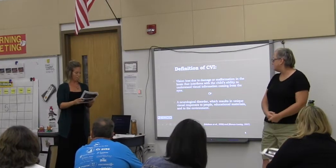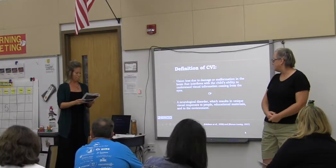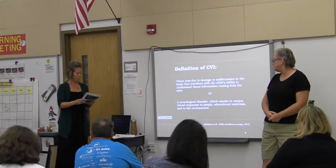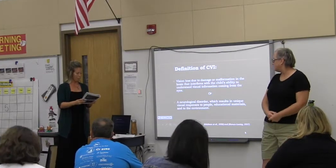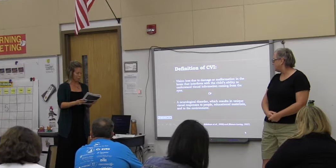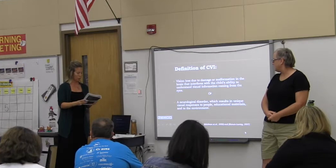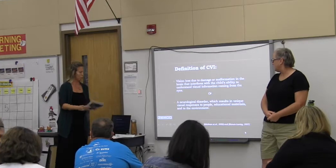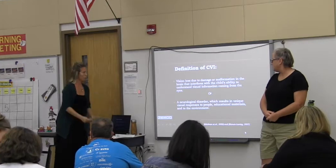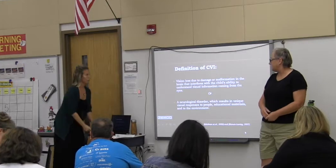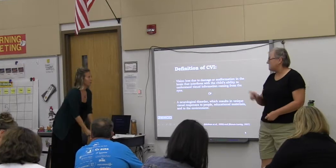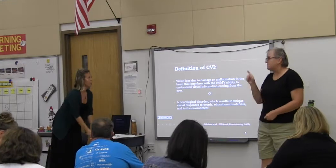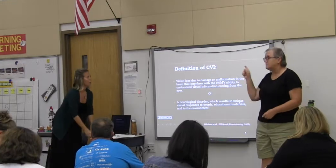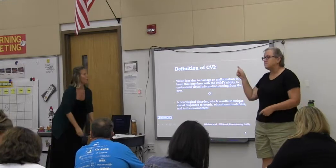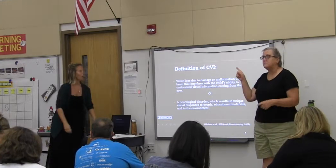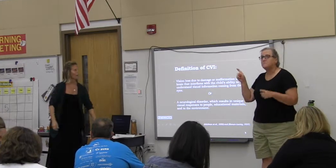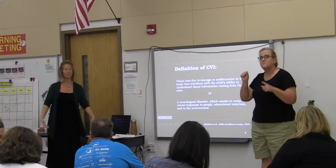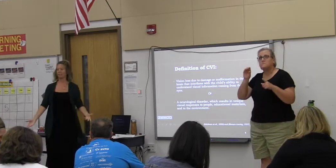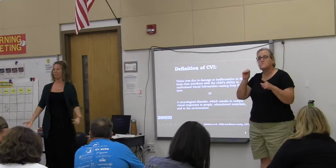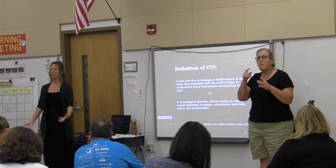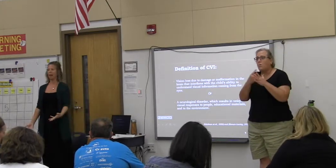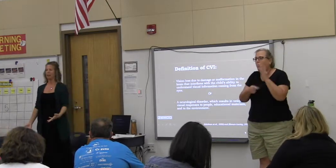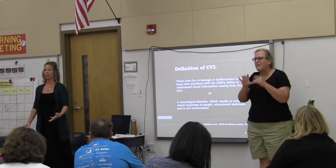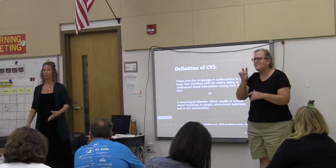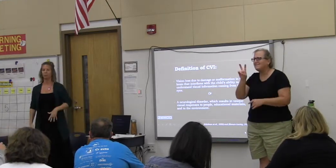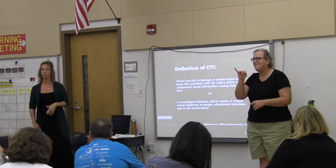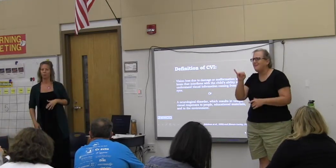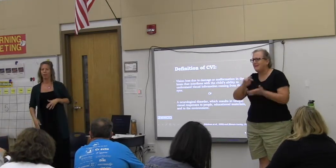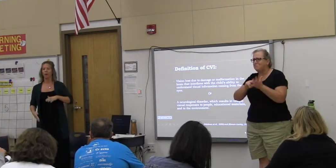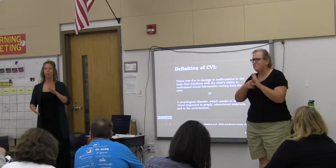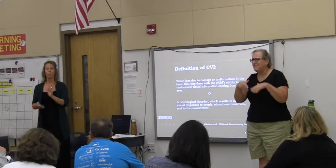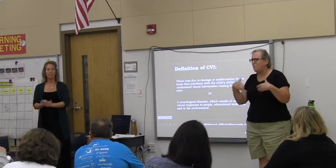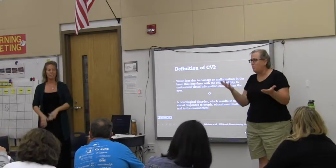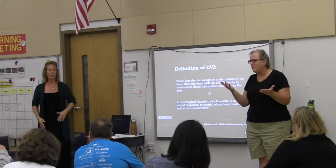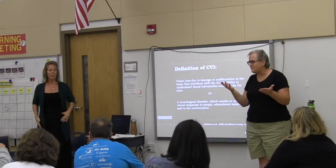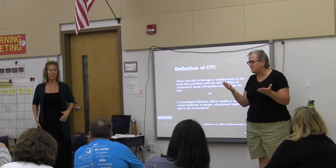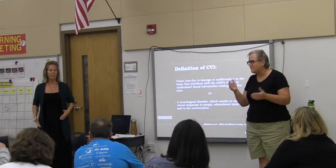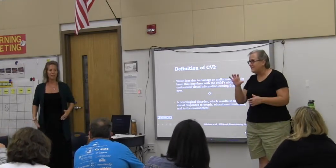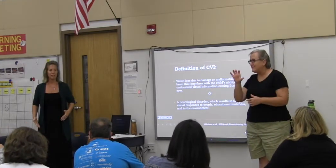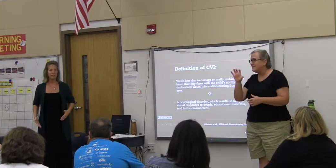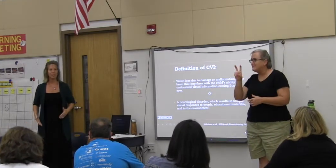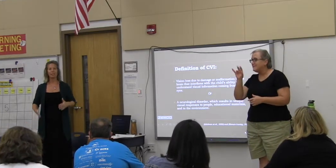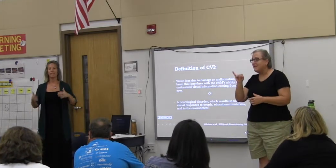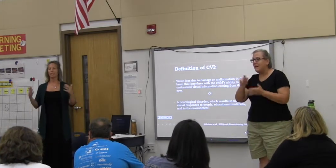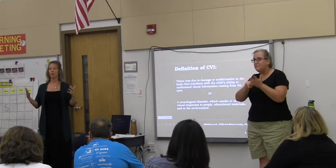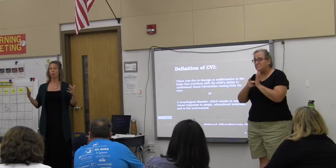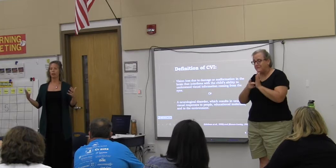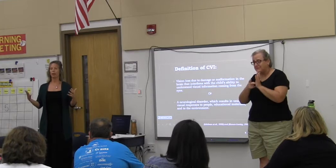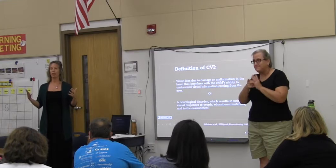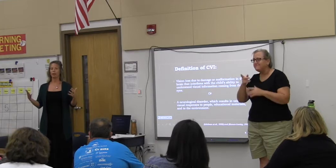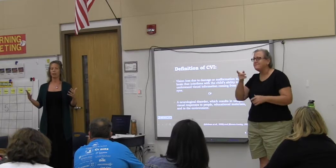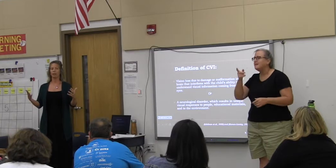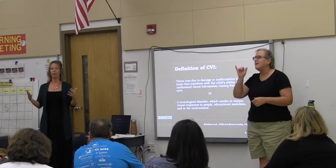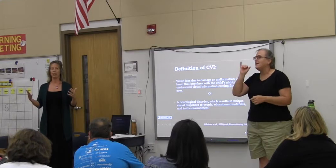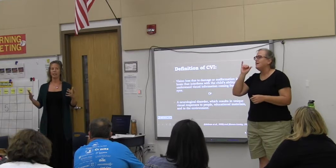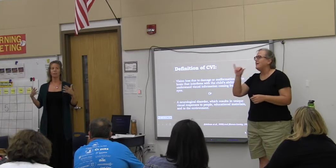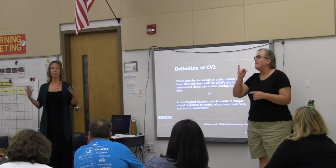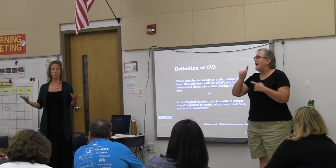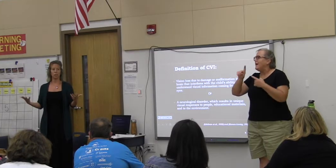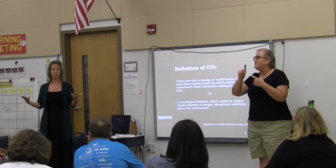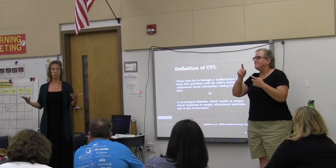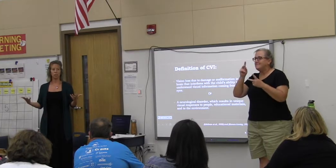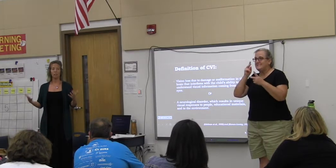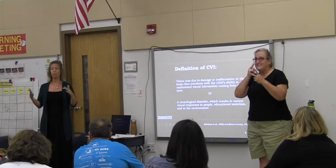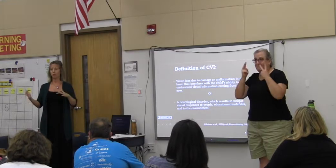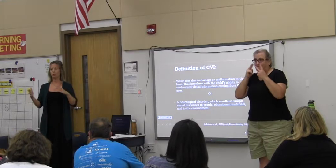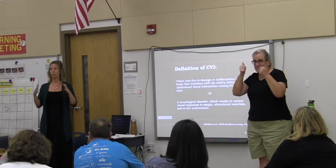Okay, so what is CVI? What CVI basically is where it's